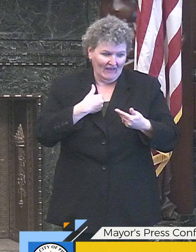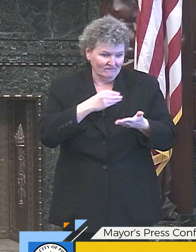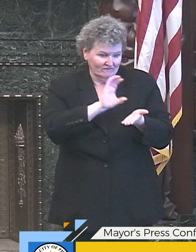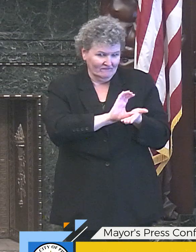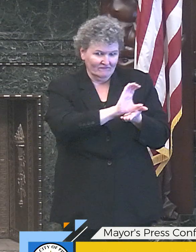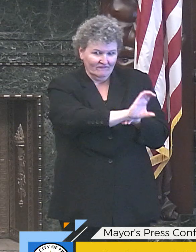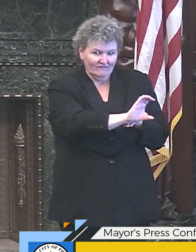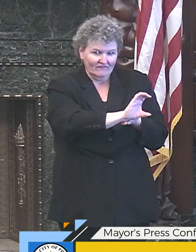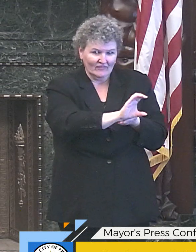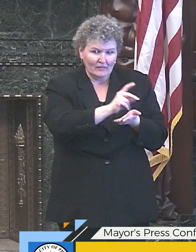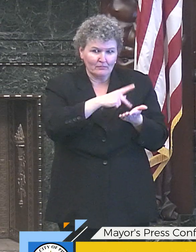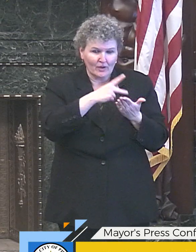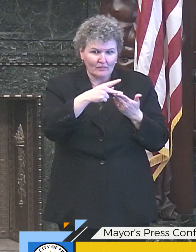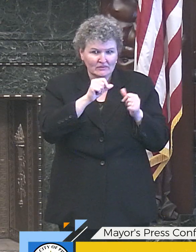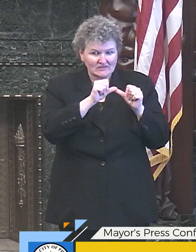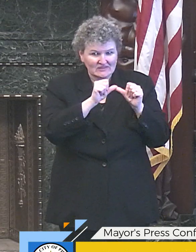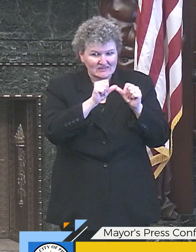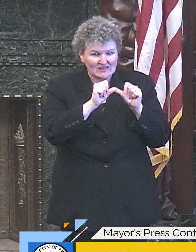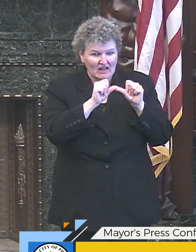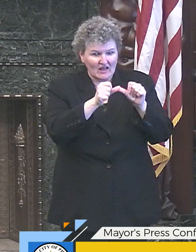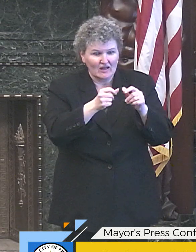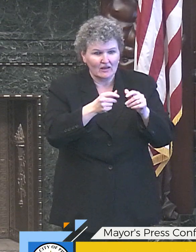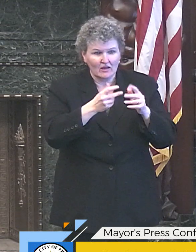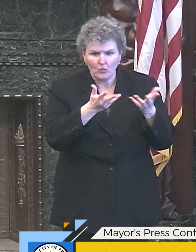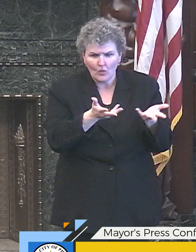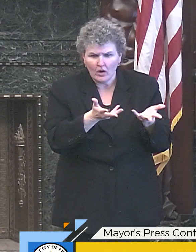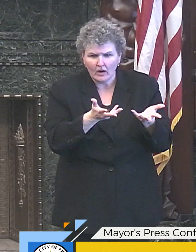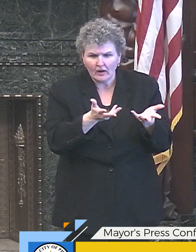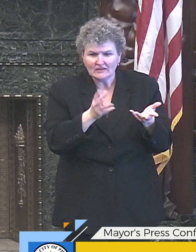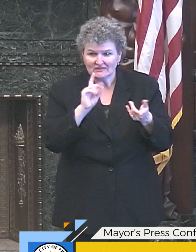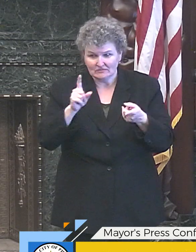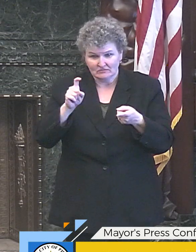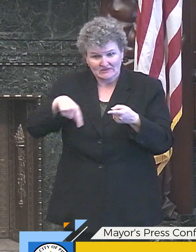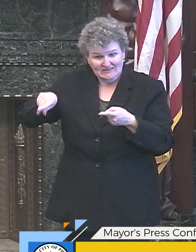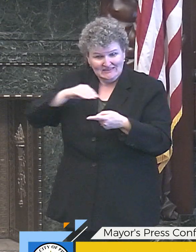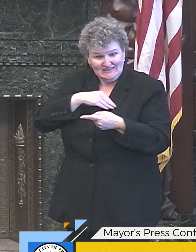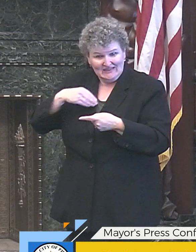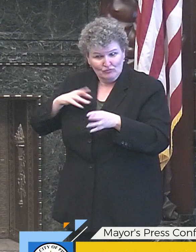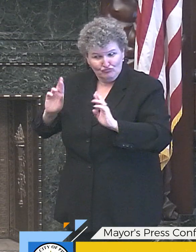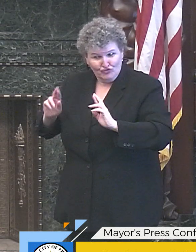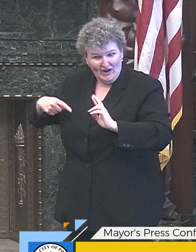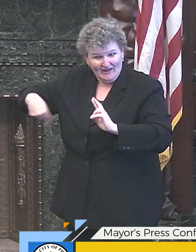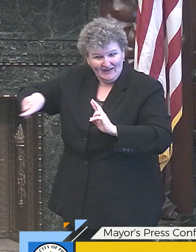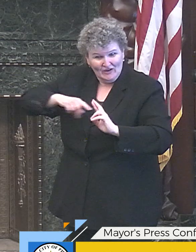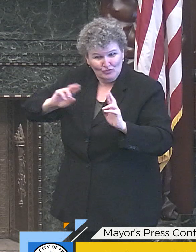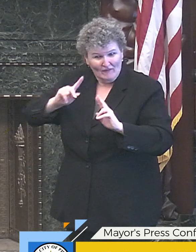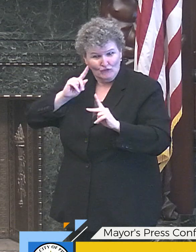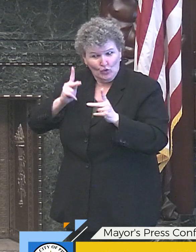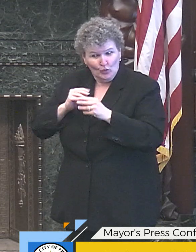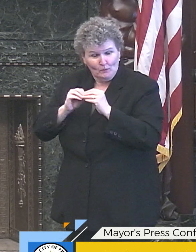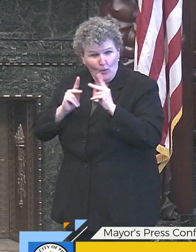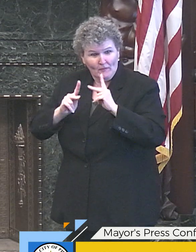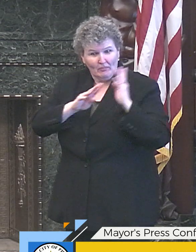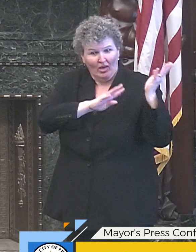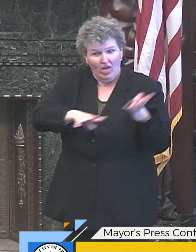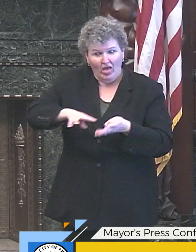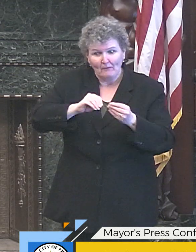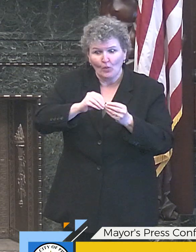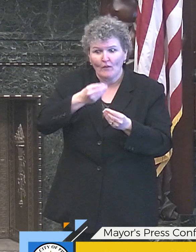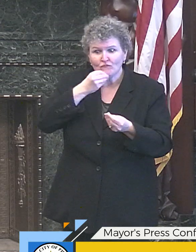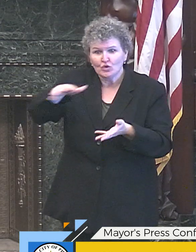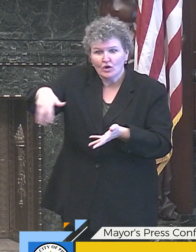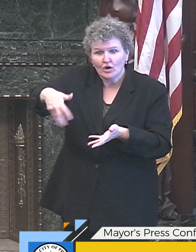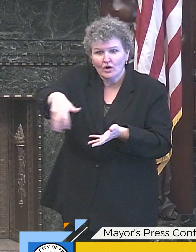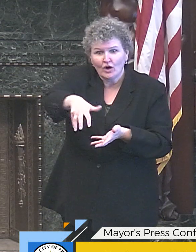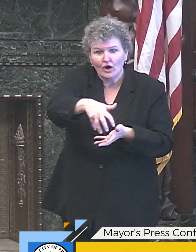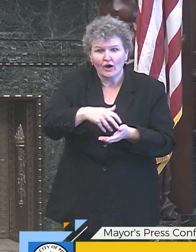indefinitely? And is the city ready for the number of families that continue to come out? As I just said, the food